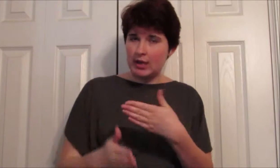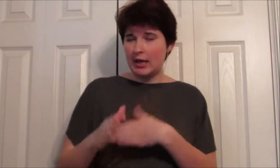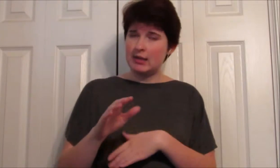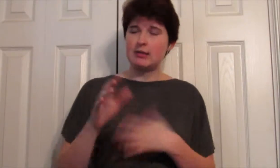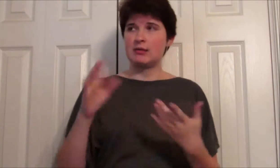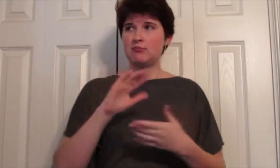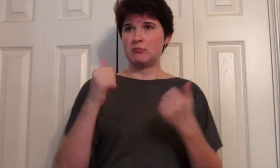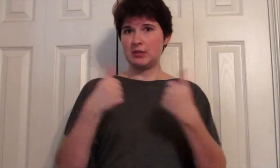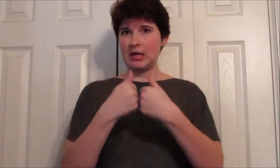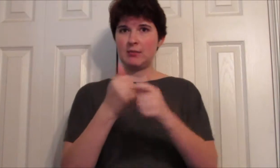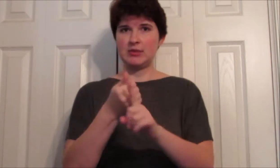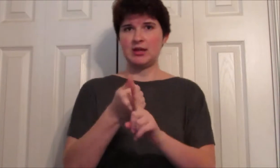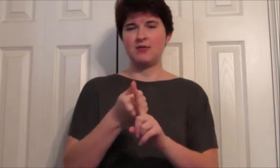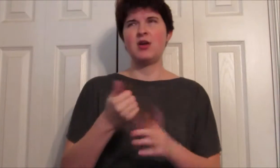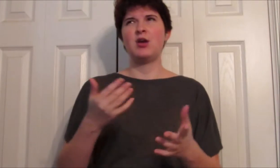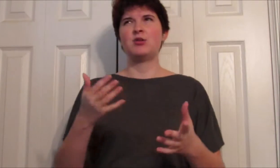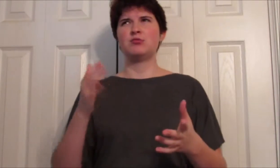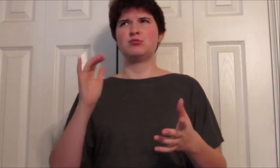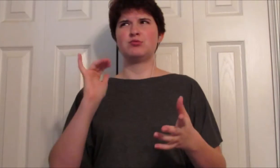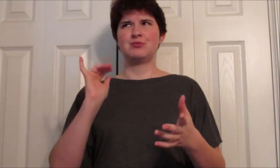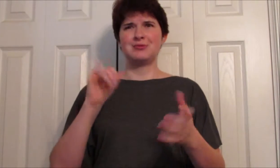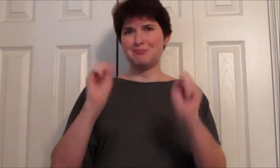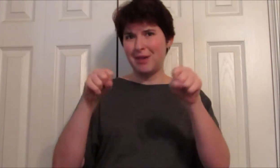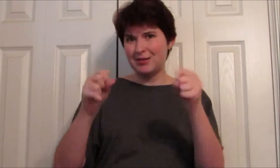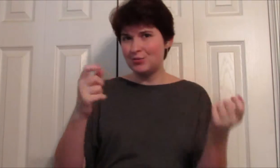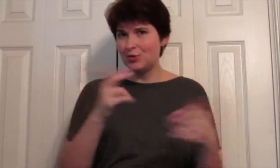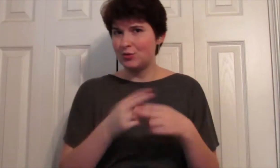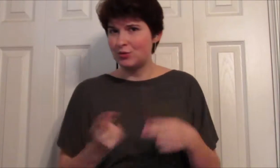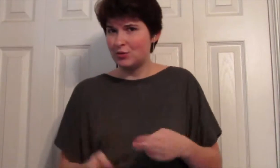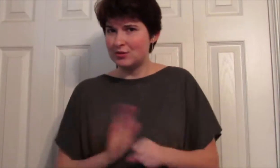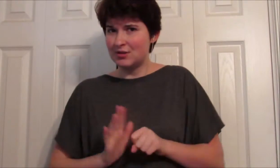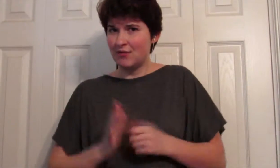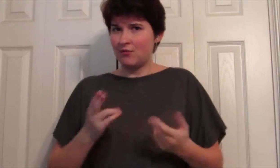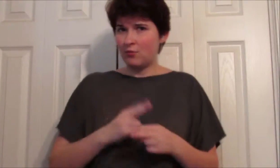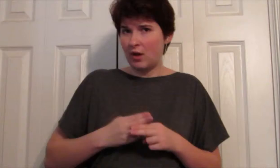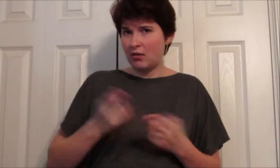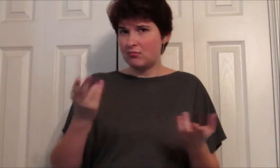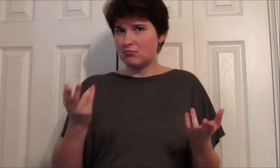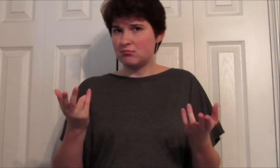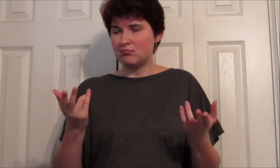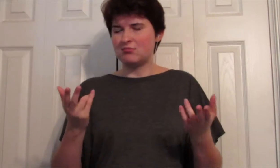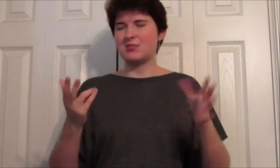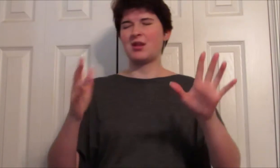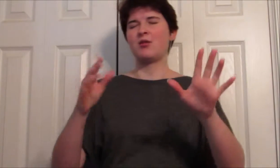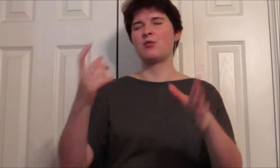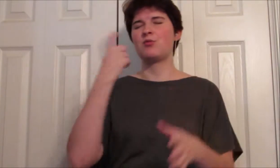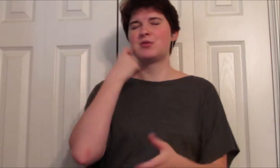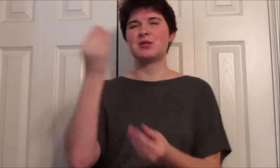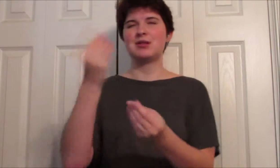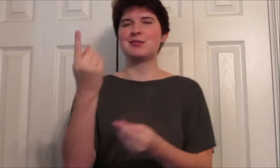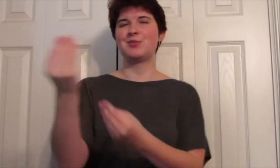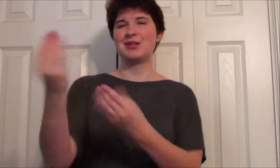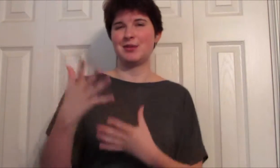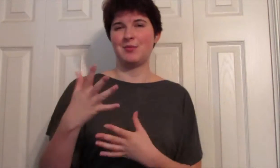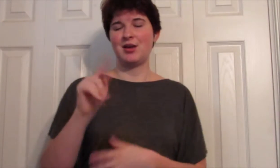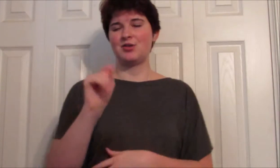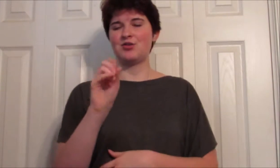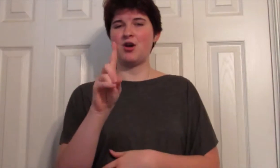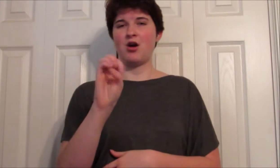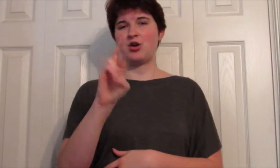all the food that brings with it. So can it be done? Well, recently somebody sent me what is known as the toddler